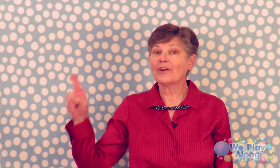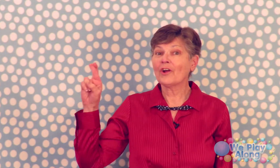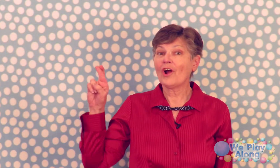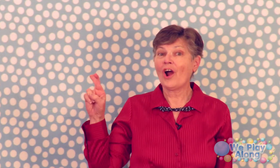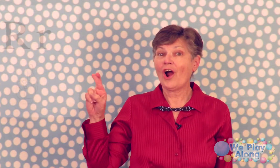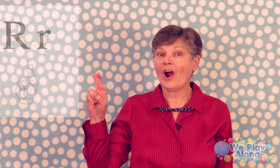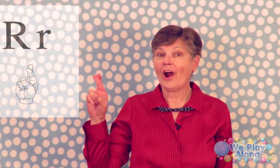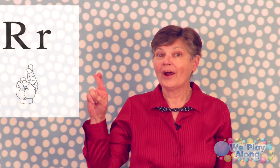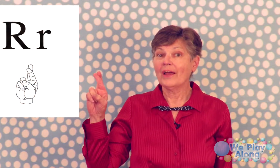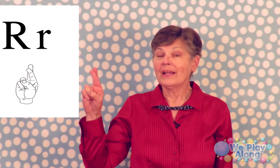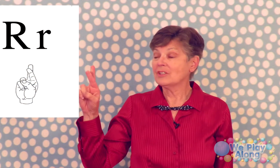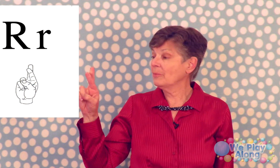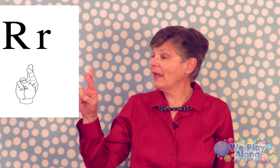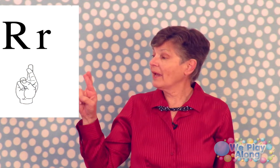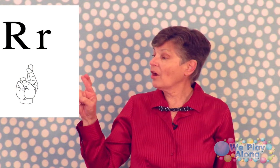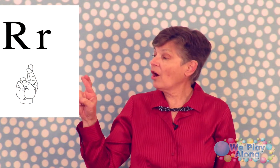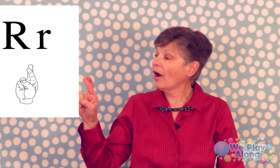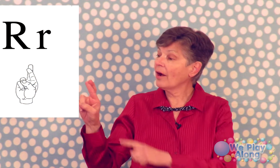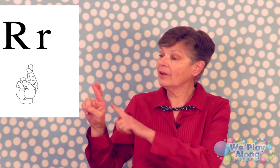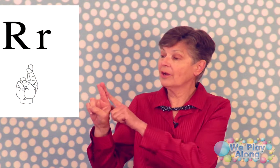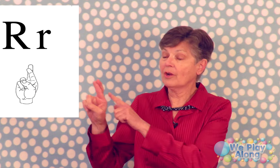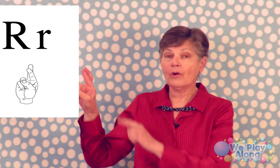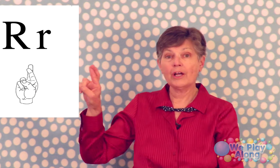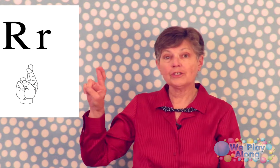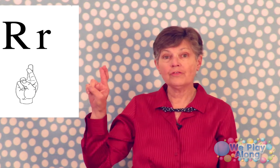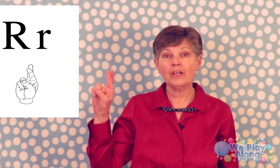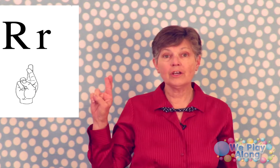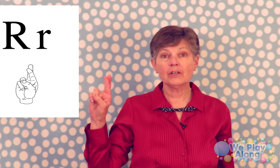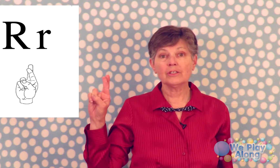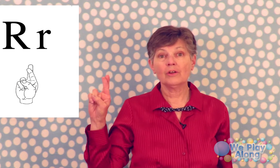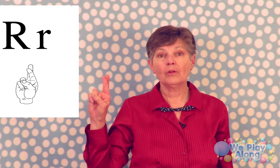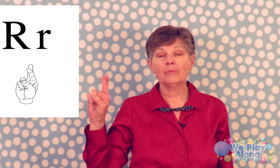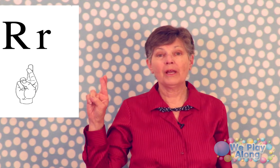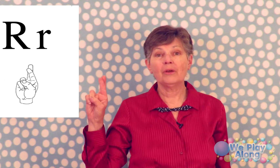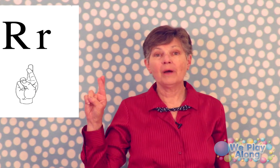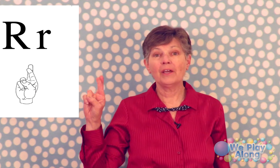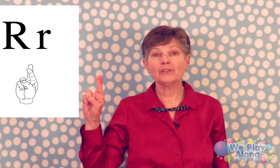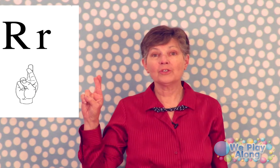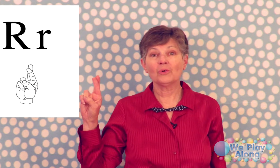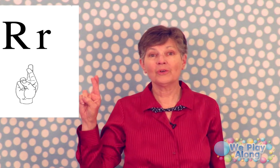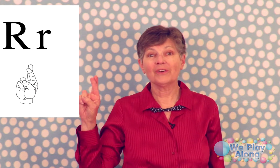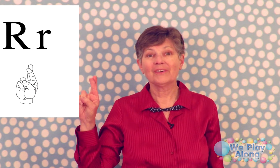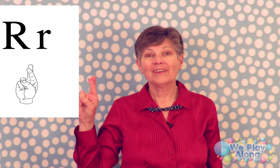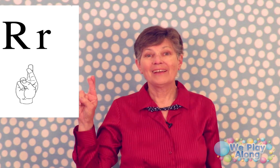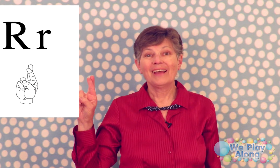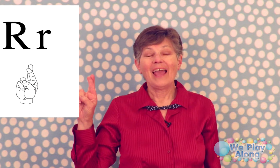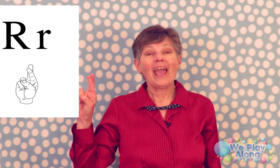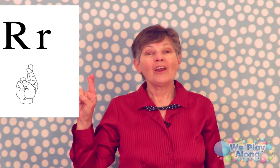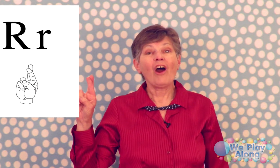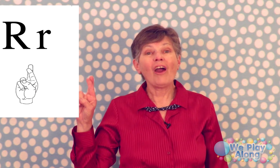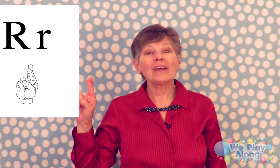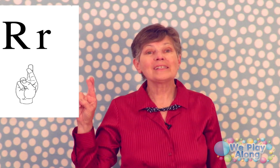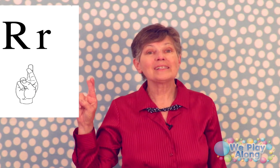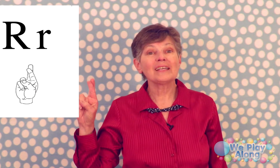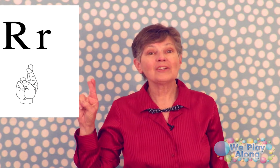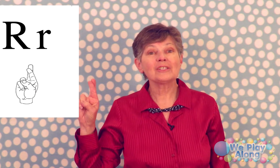letter R. Now to make an R, you're going to cross your fingers and hold them right here by your shoulder. And R is a single